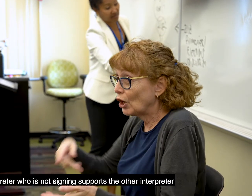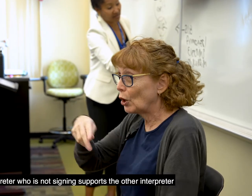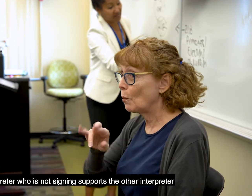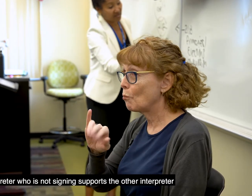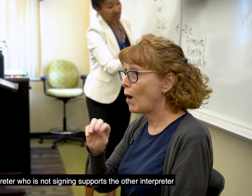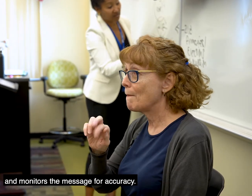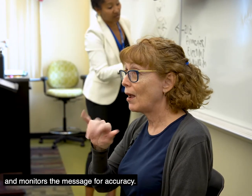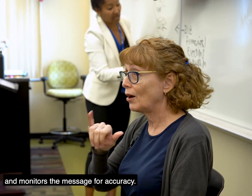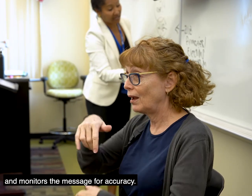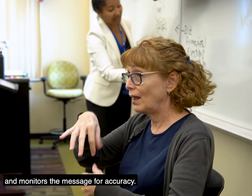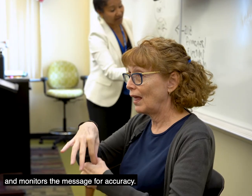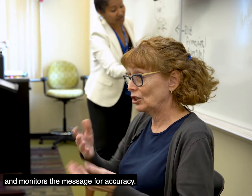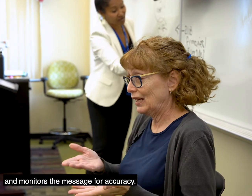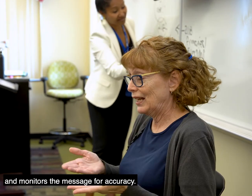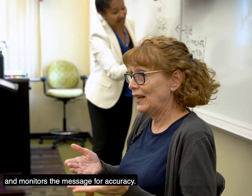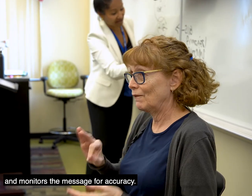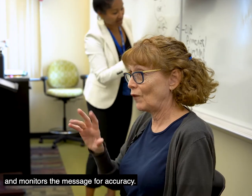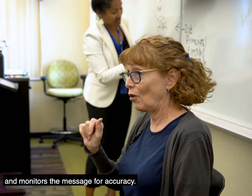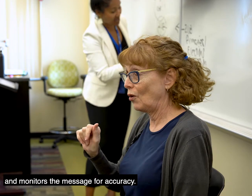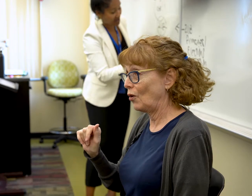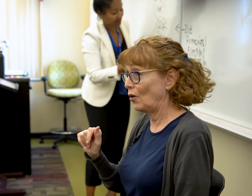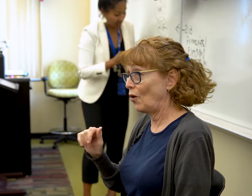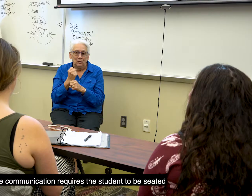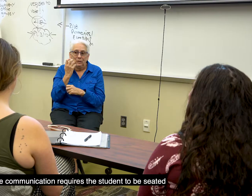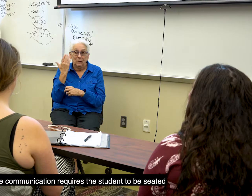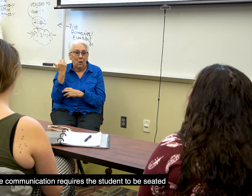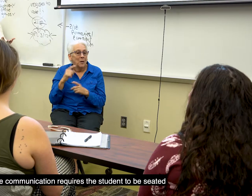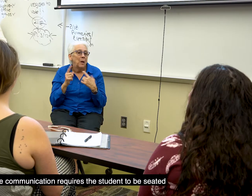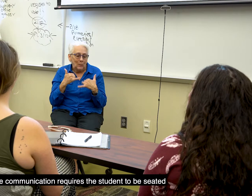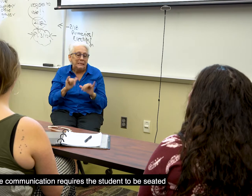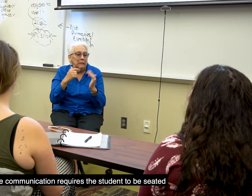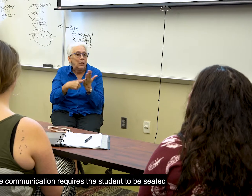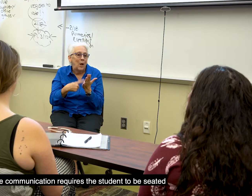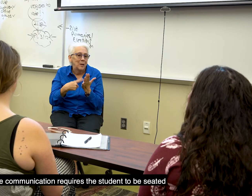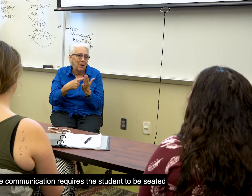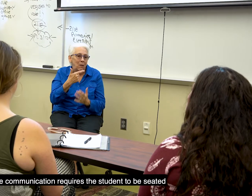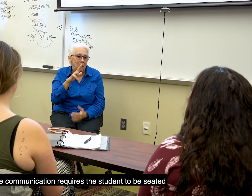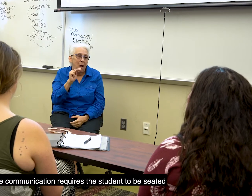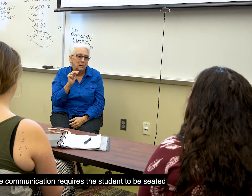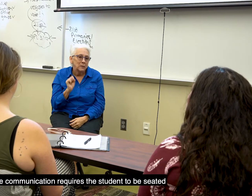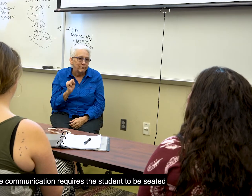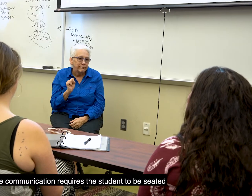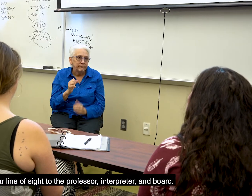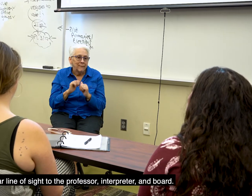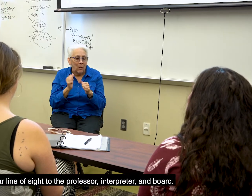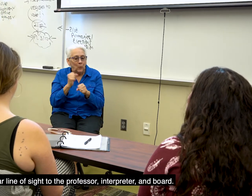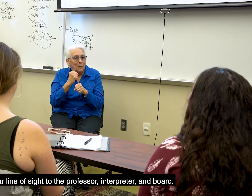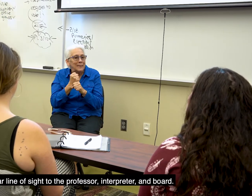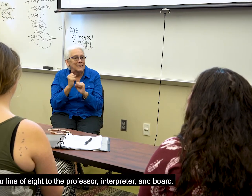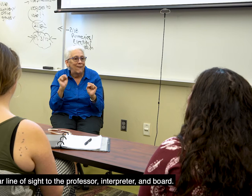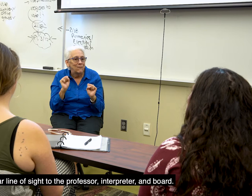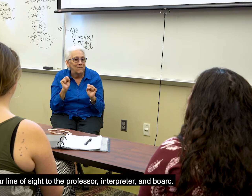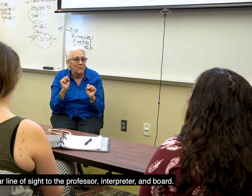supports the other interpreter and monitors the message for accuracy. Effective communication requires the student to be seated with a clear